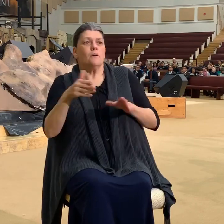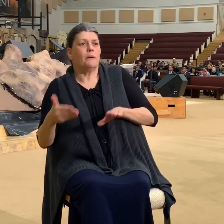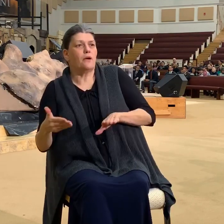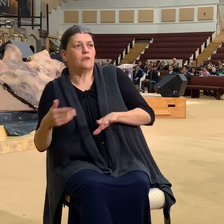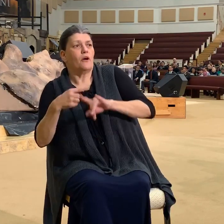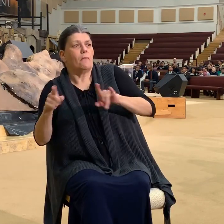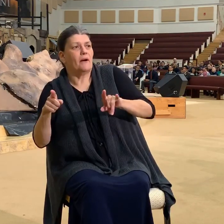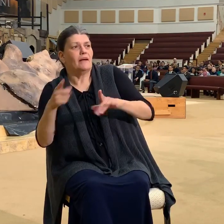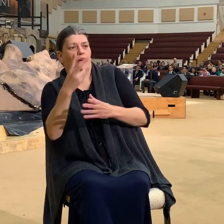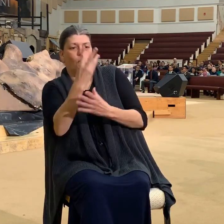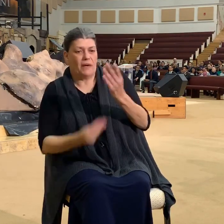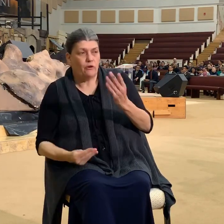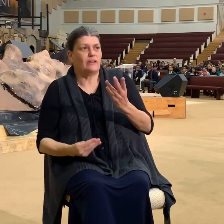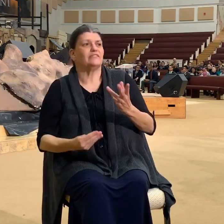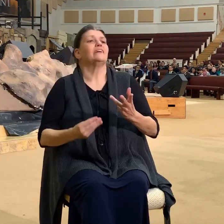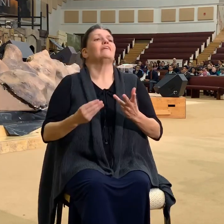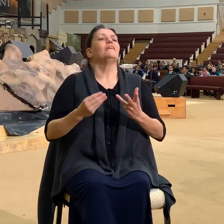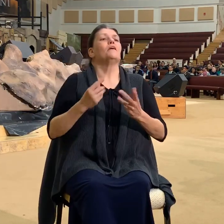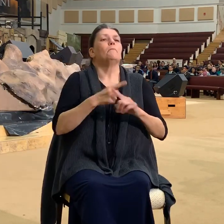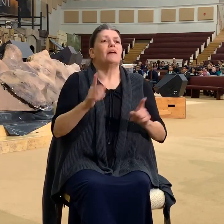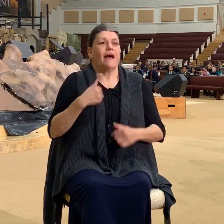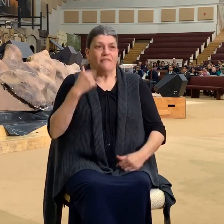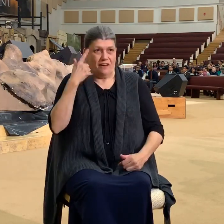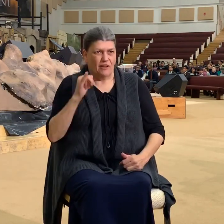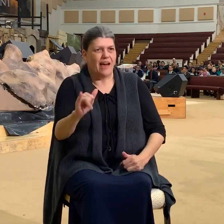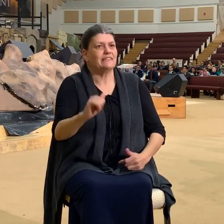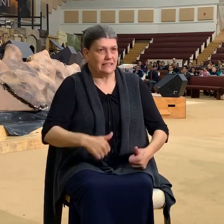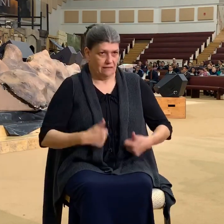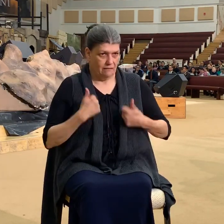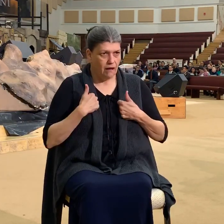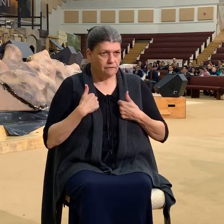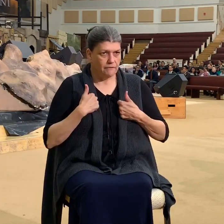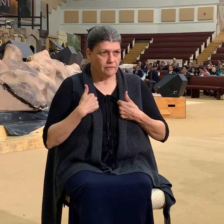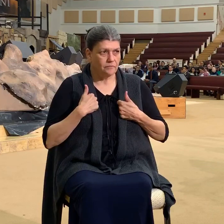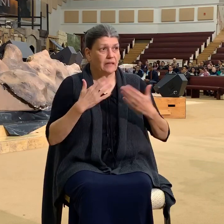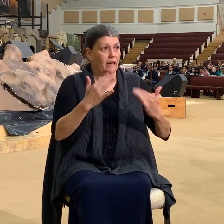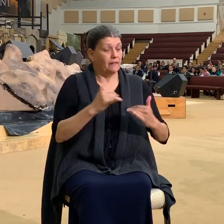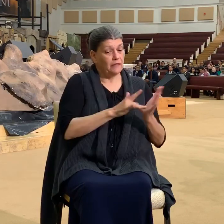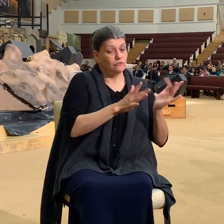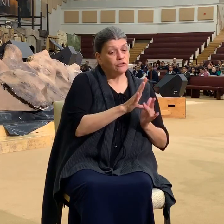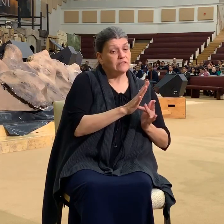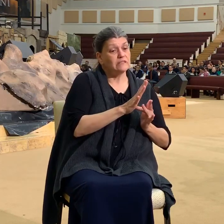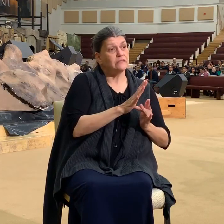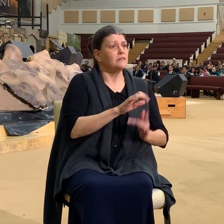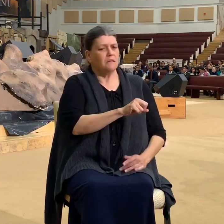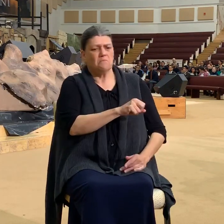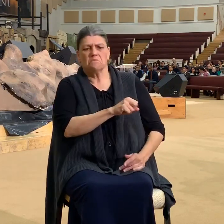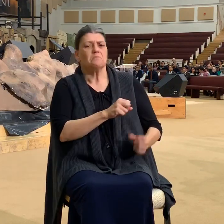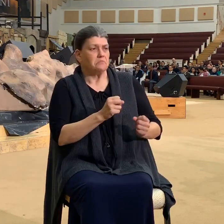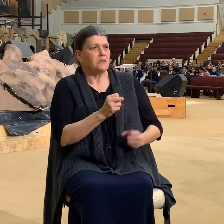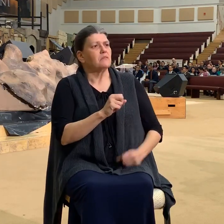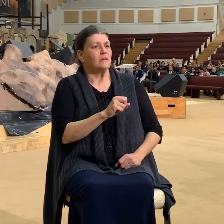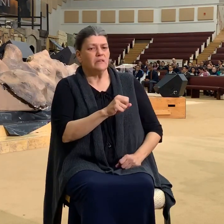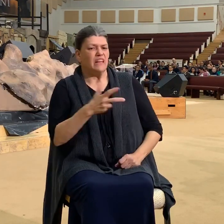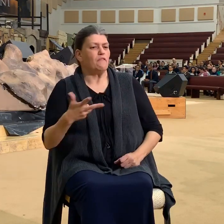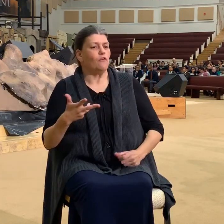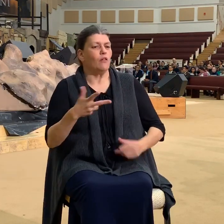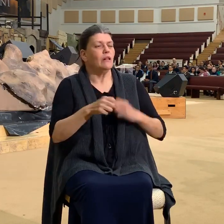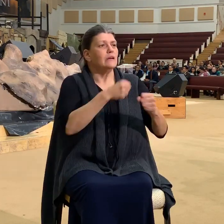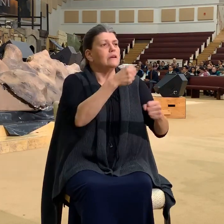life. And then when Jesus spent several years in leading his disciples and